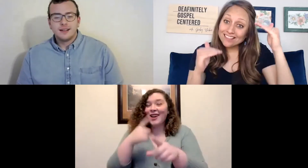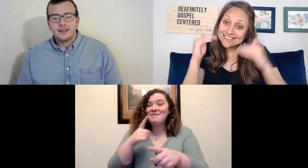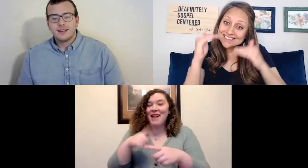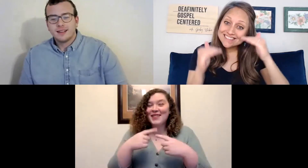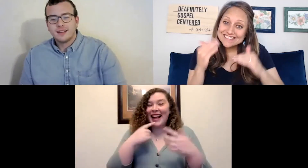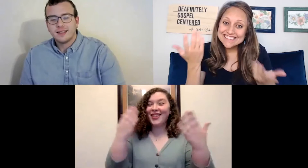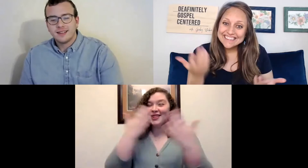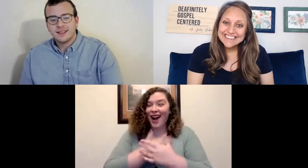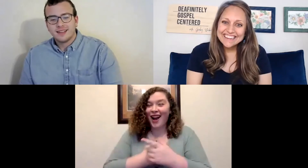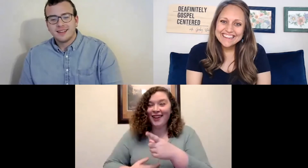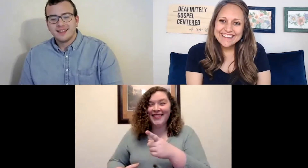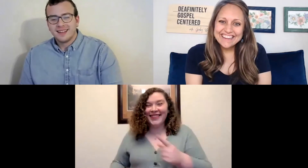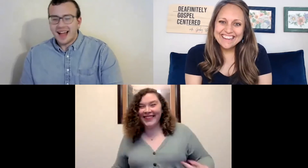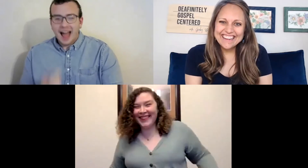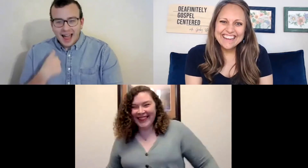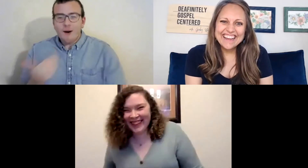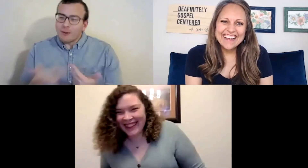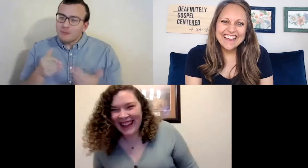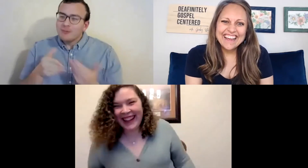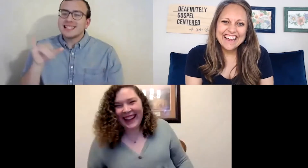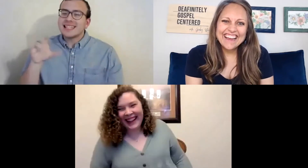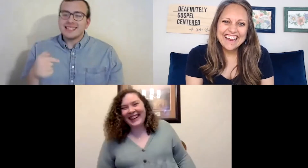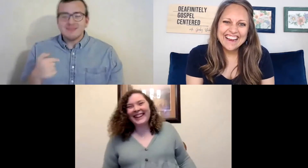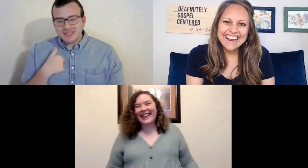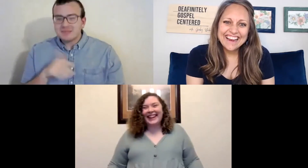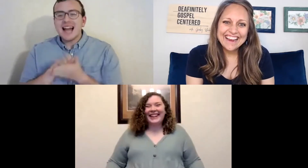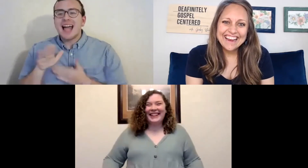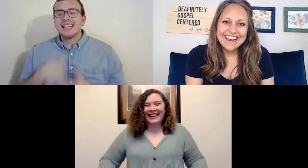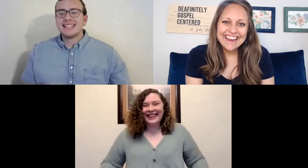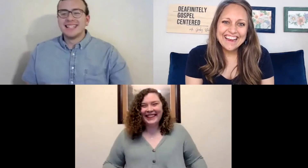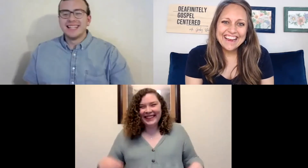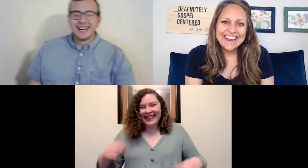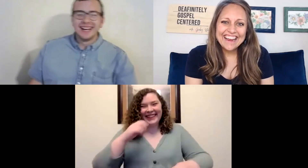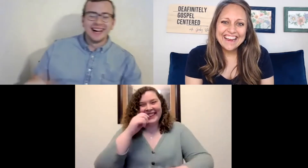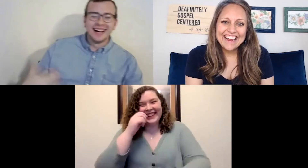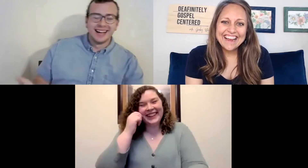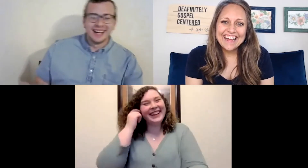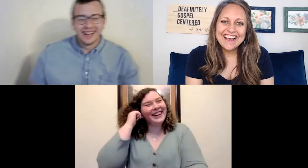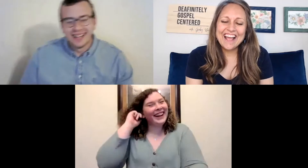I almost did. You but I were was being about to nice. say that I bring the dark, weren't you?